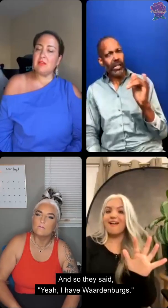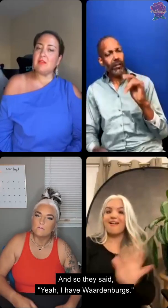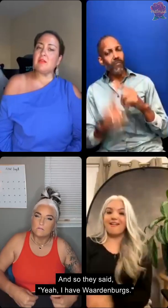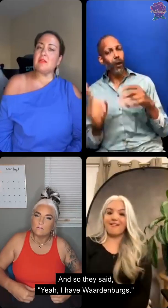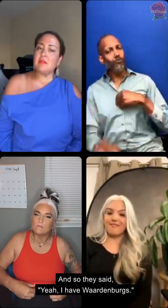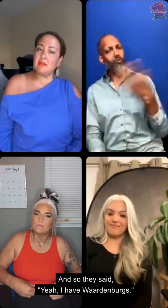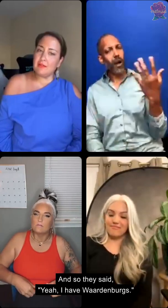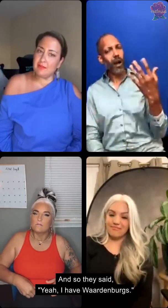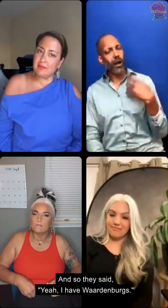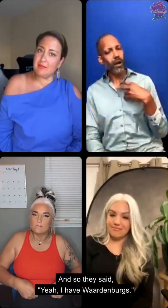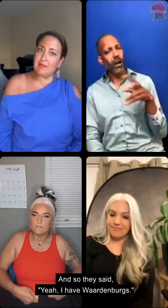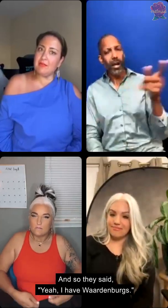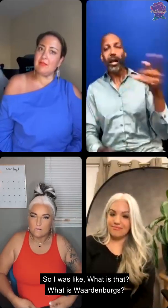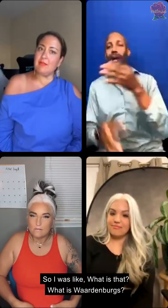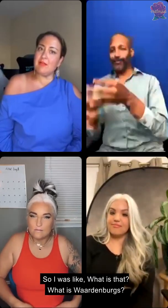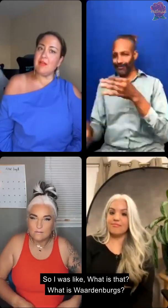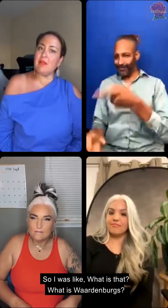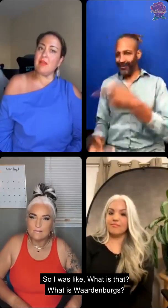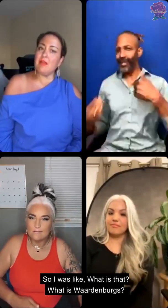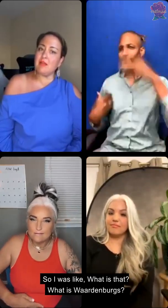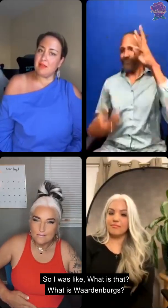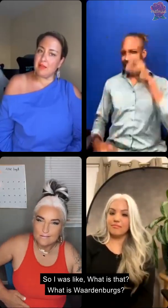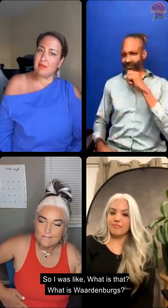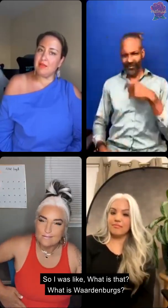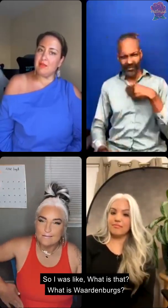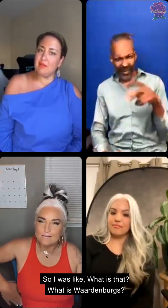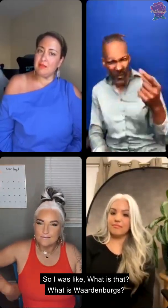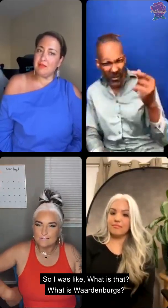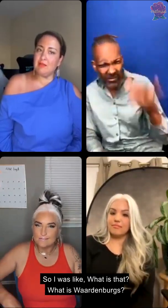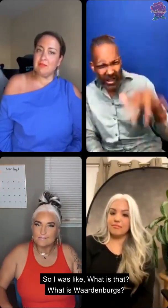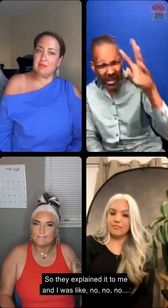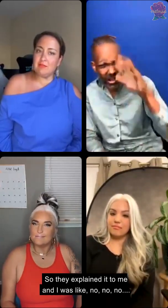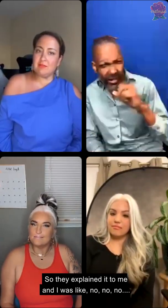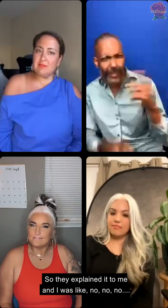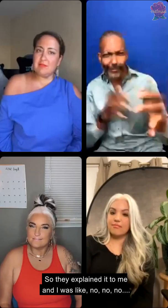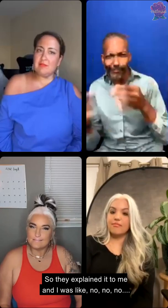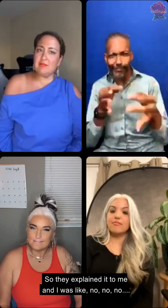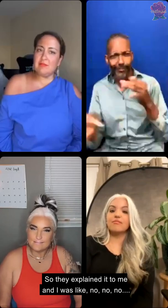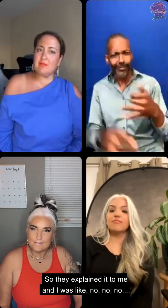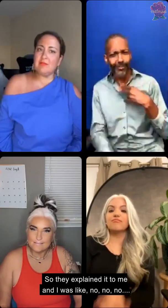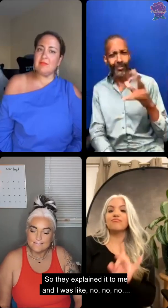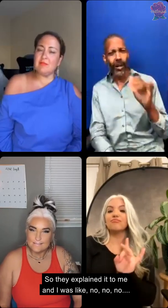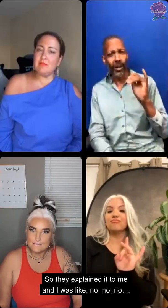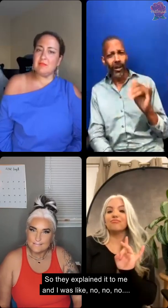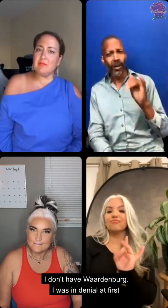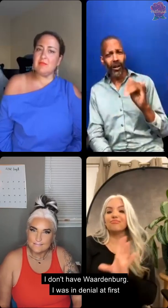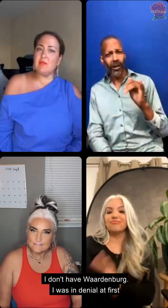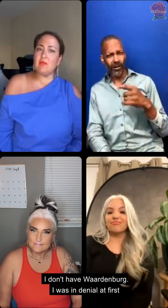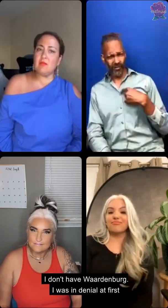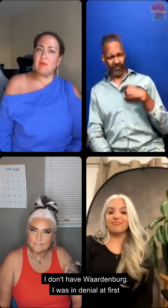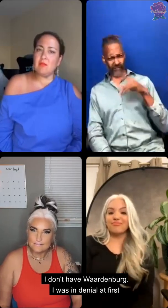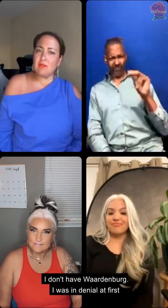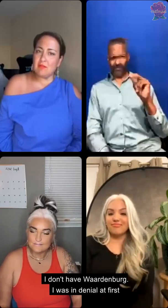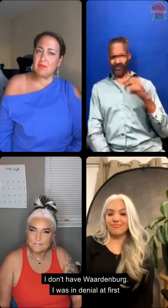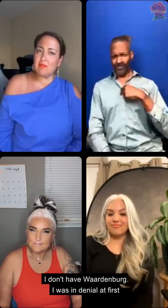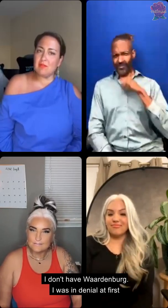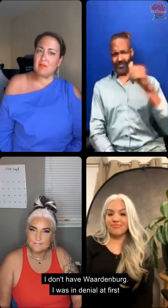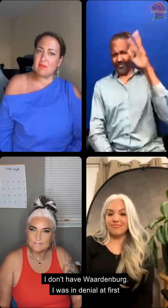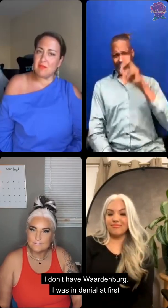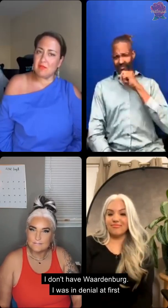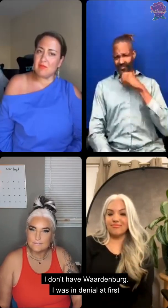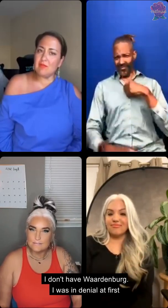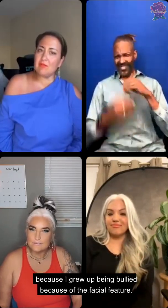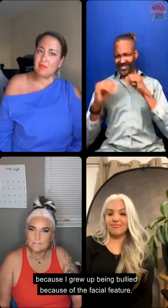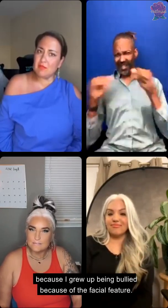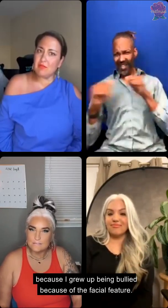but they were white. And so they said, yeah, I have Wardenbergs. And I was like, what is that? What is Wardenbergs? And so they explained it to me. And I was like, no, no, no, I don't have